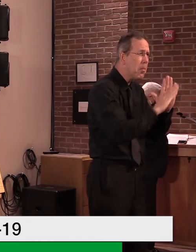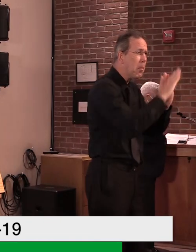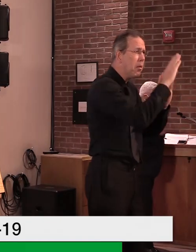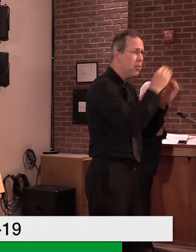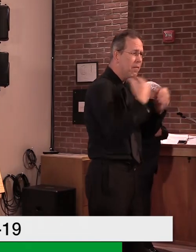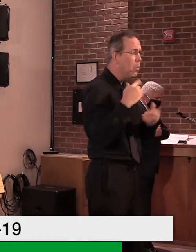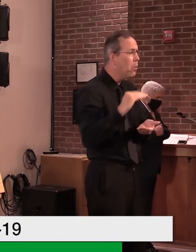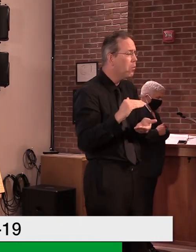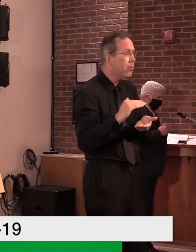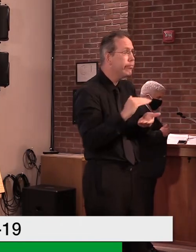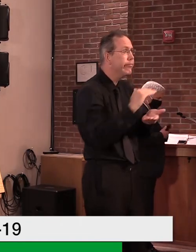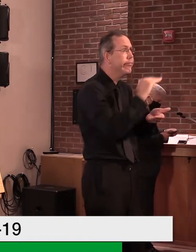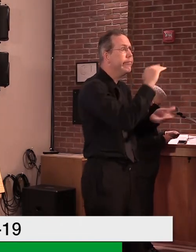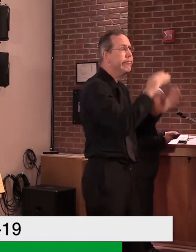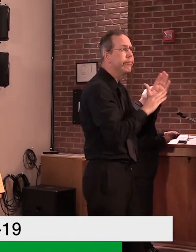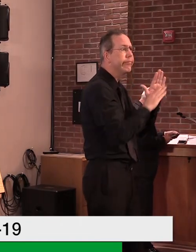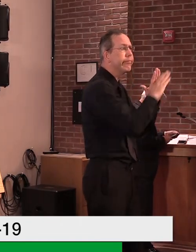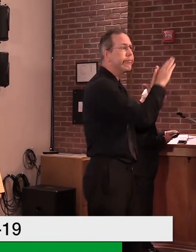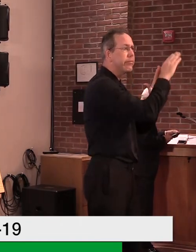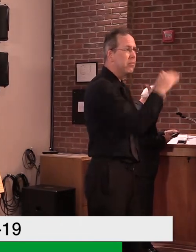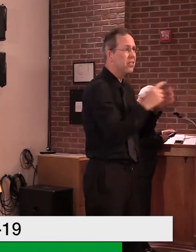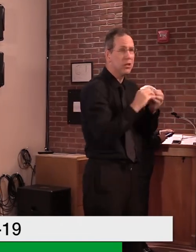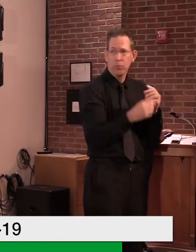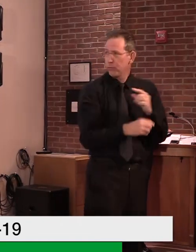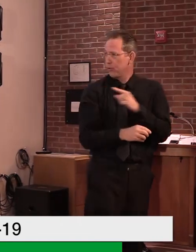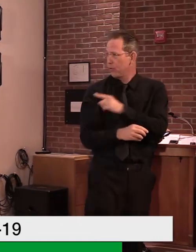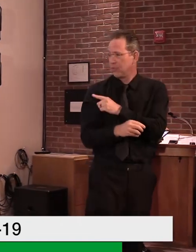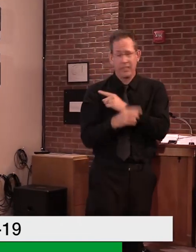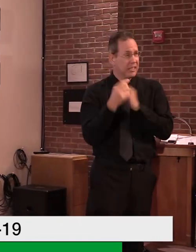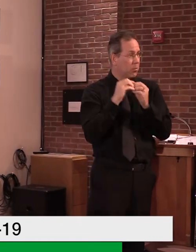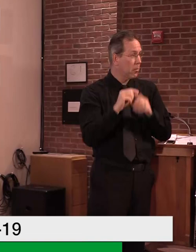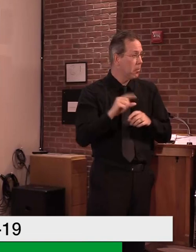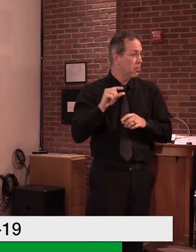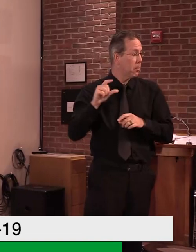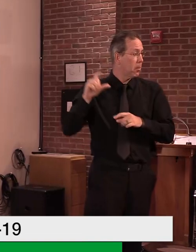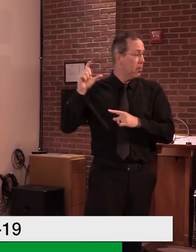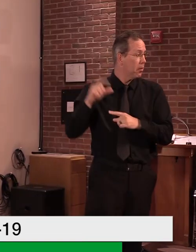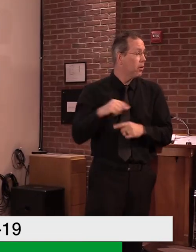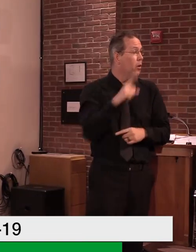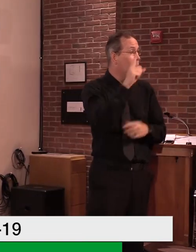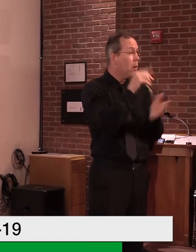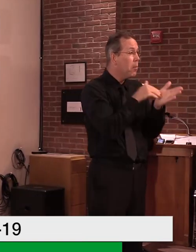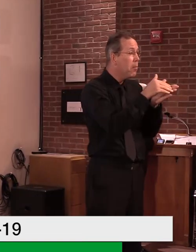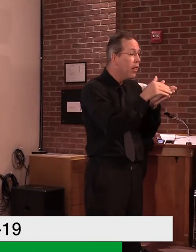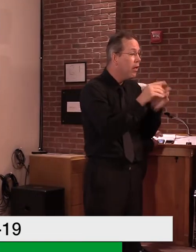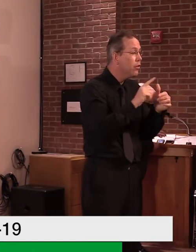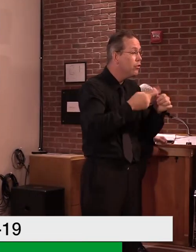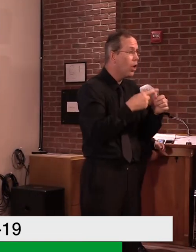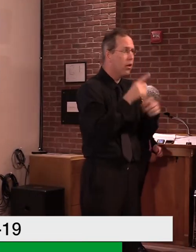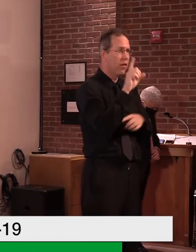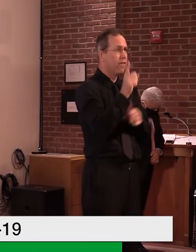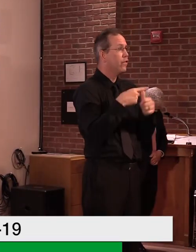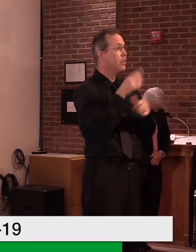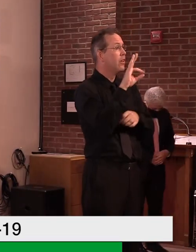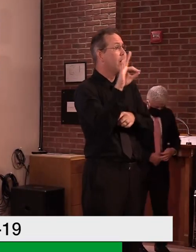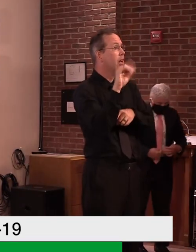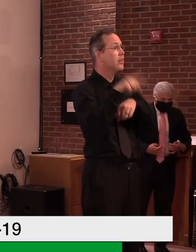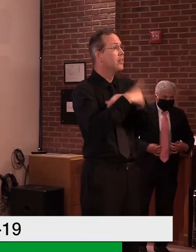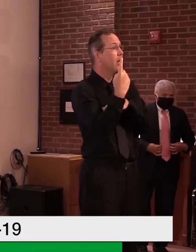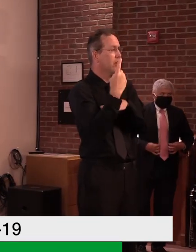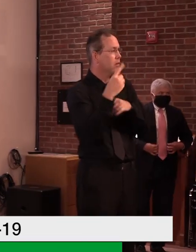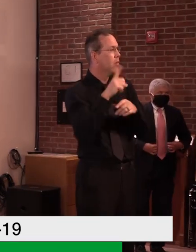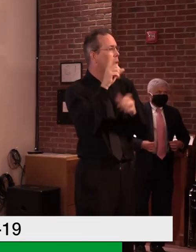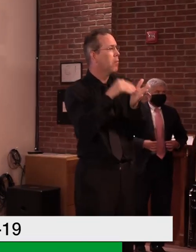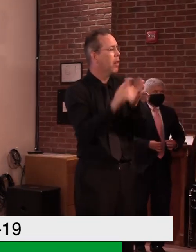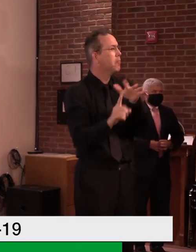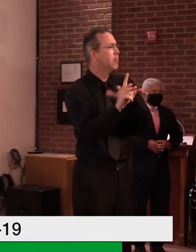the graph, it took the United States about 99 days to report its first 1 million COVID-19 cases. Although